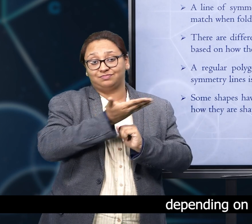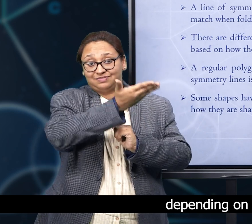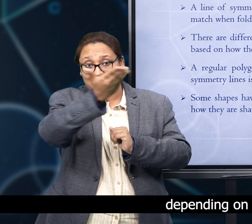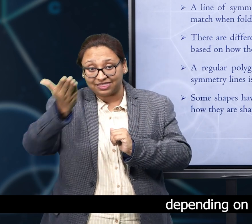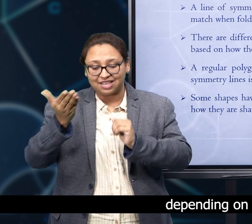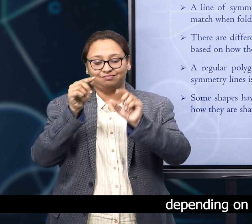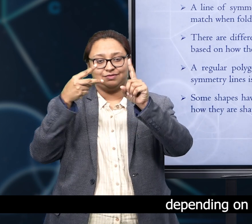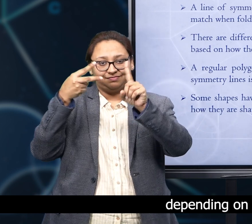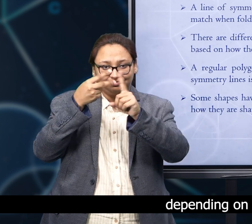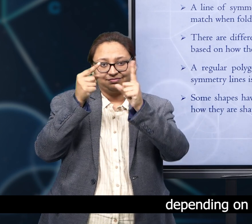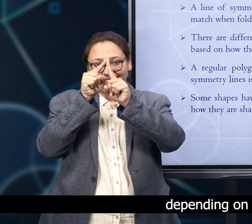shaped.